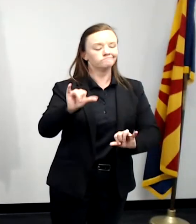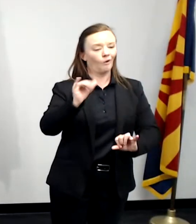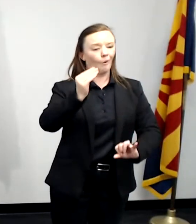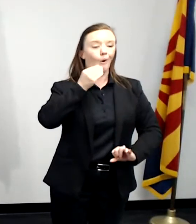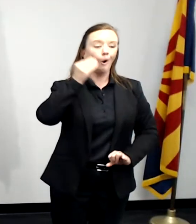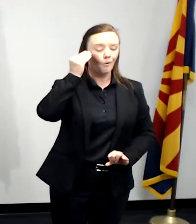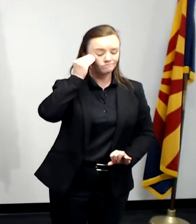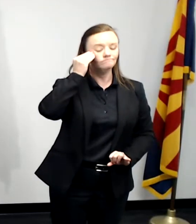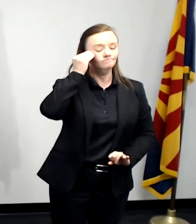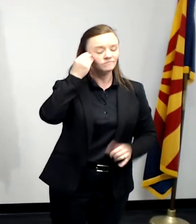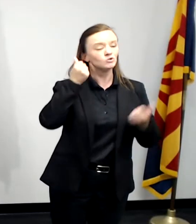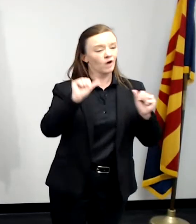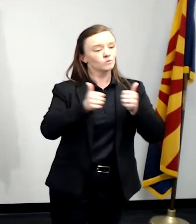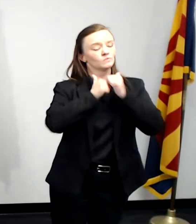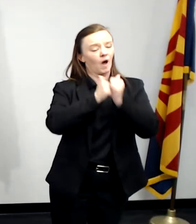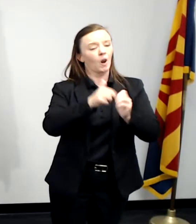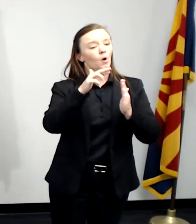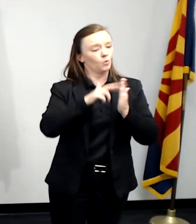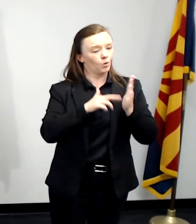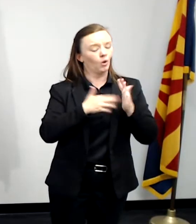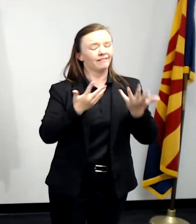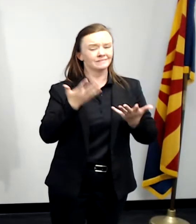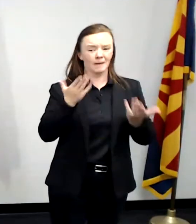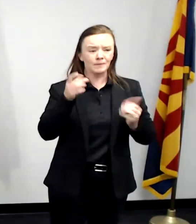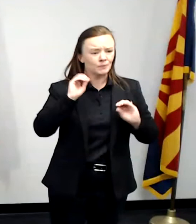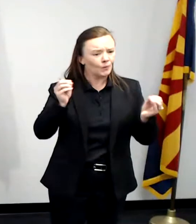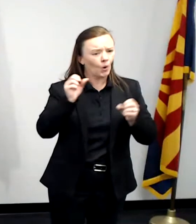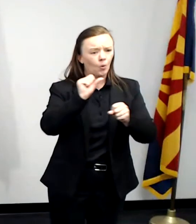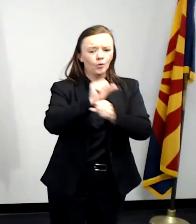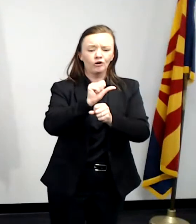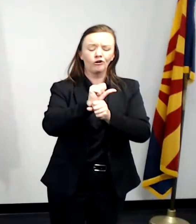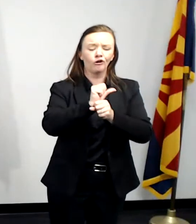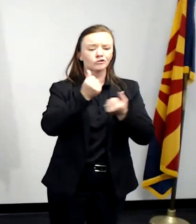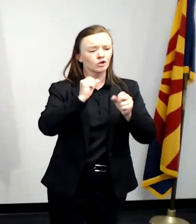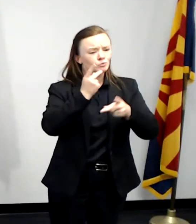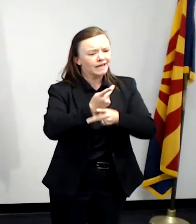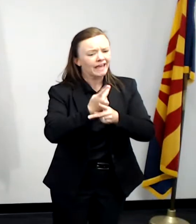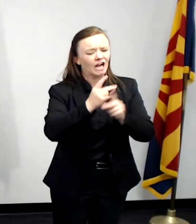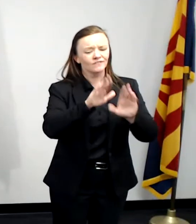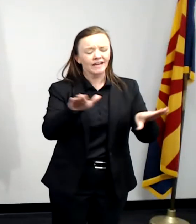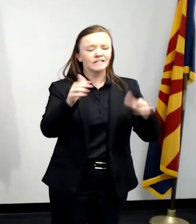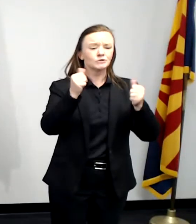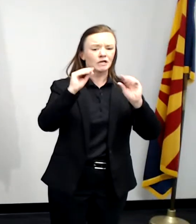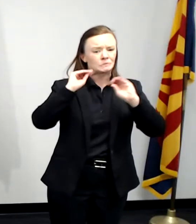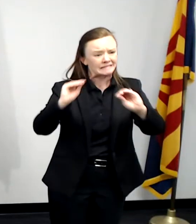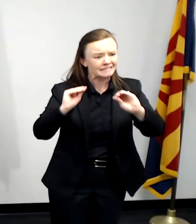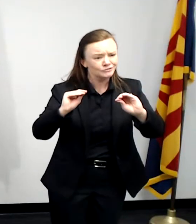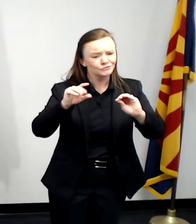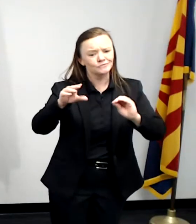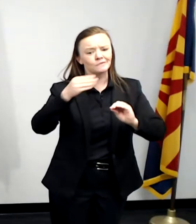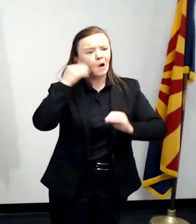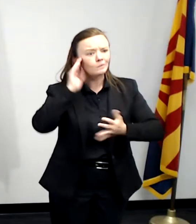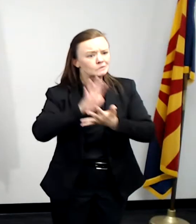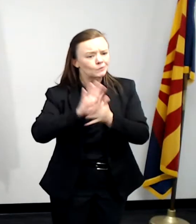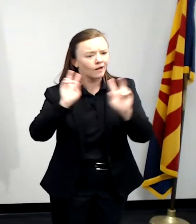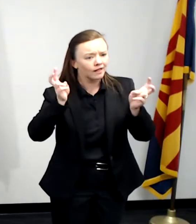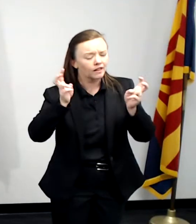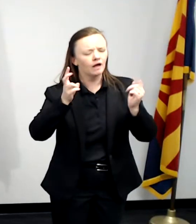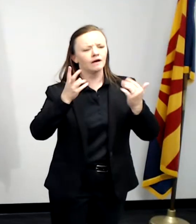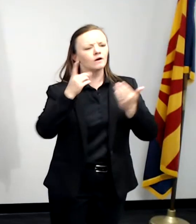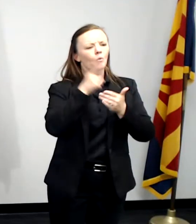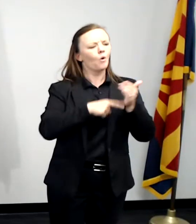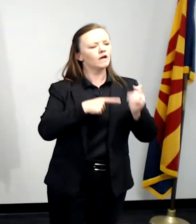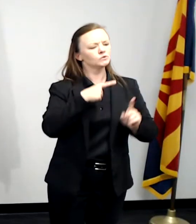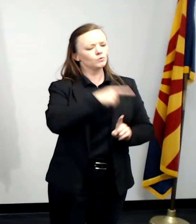rules, also out of work, they're frustrated to hear their kids, trying to teach them their lessons. What is the takeaway that you want them